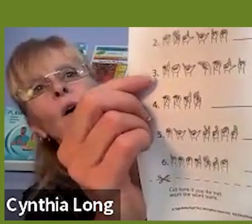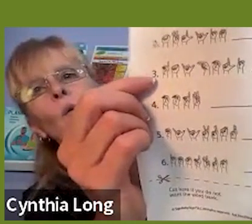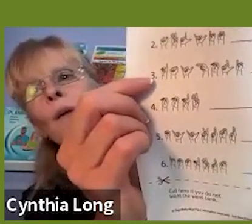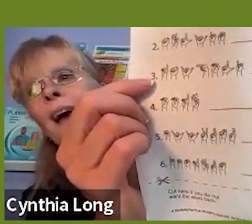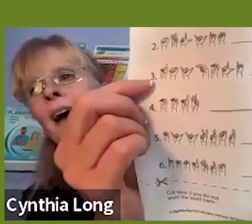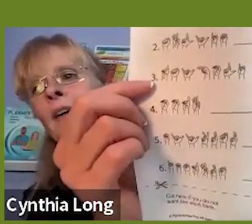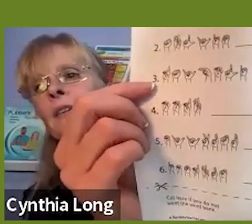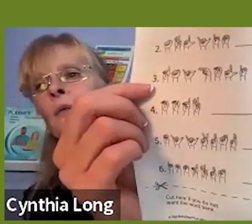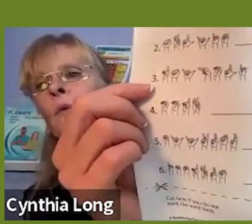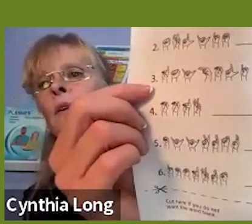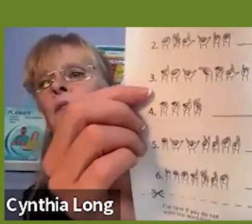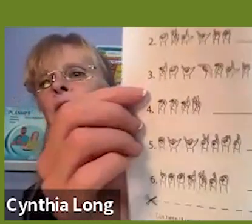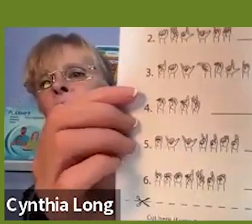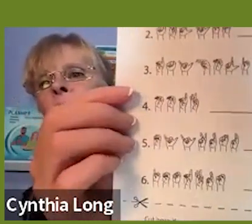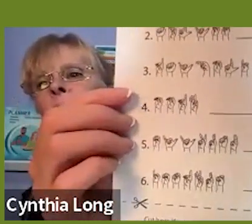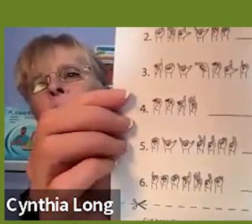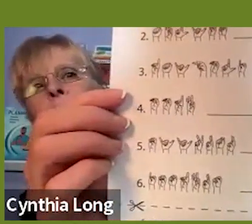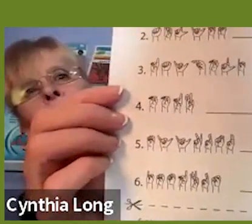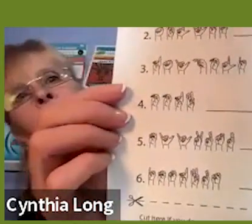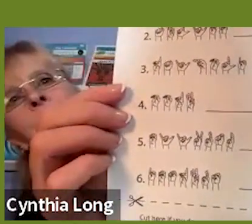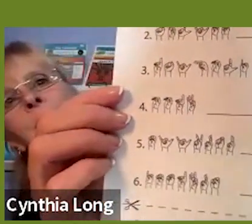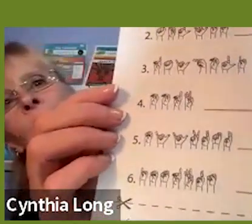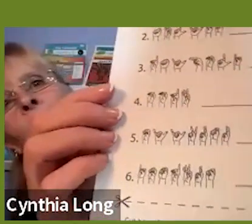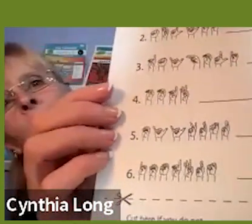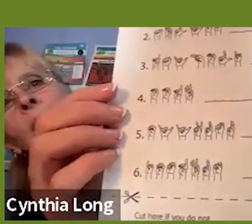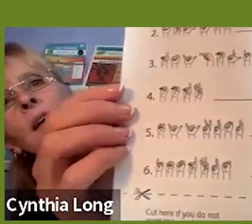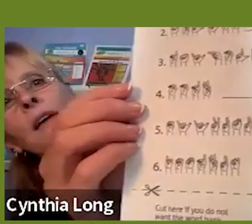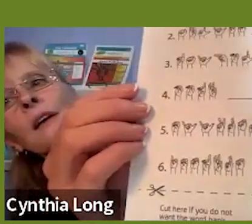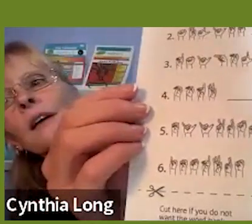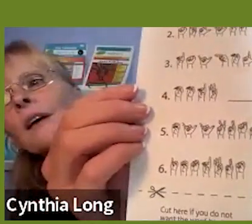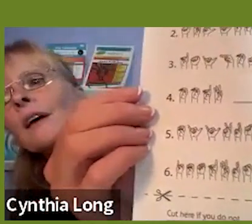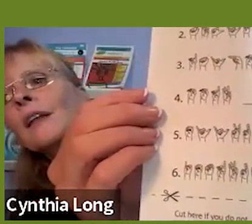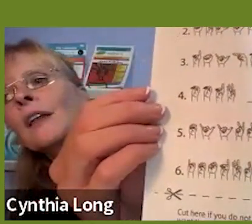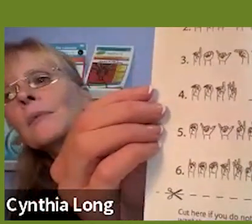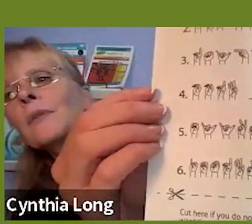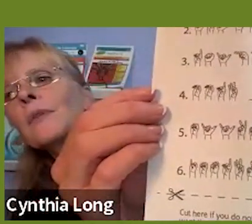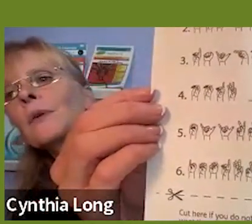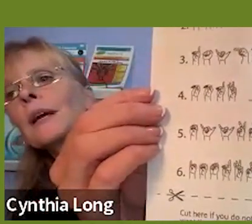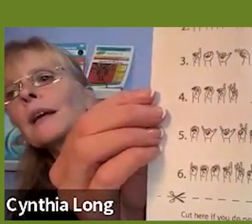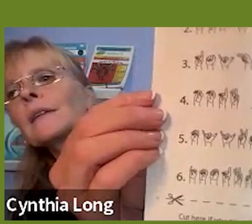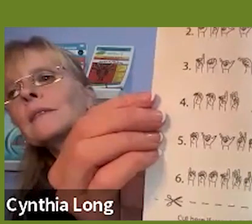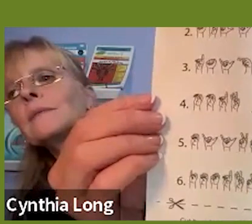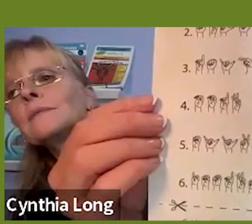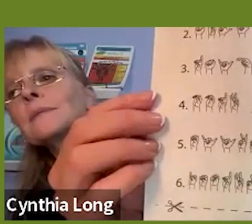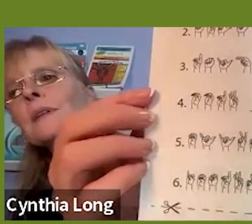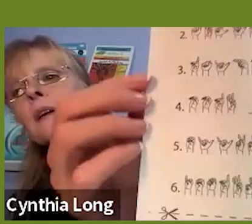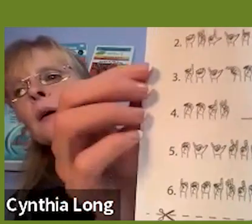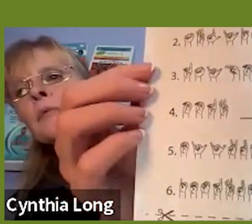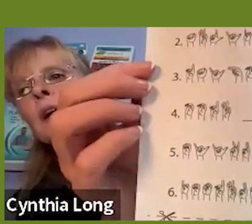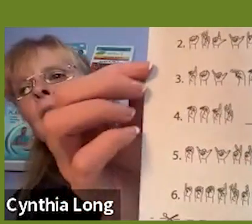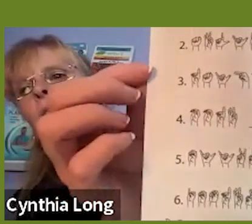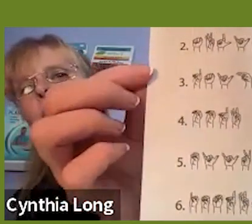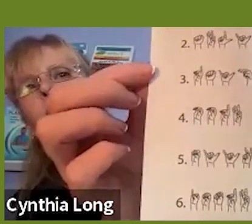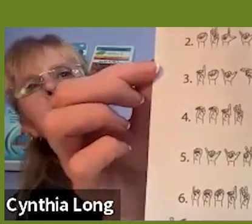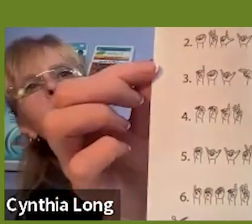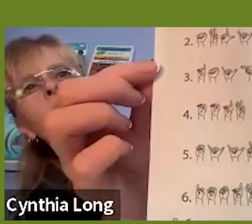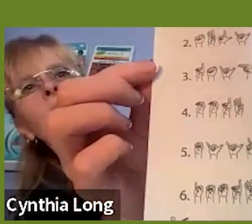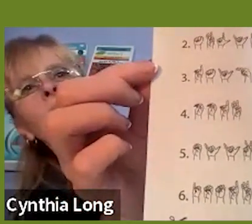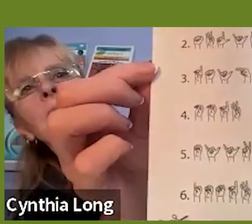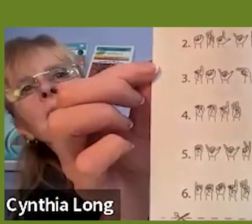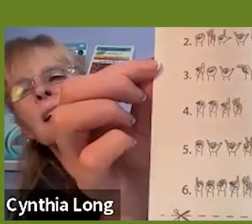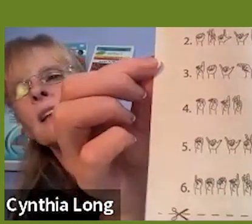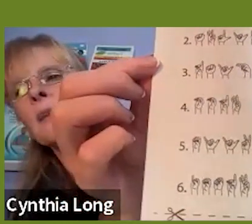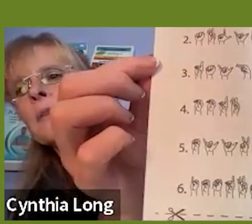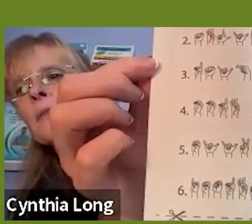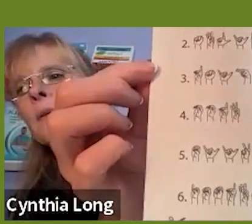here without the words to it. Okay, number 3. I'm trying to do this so